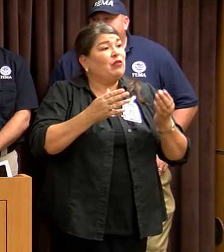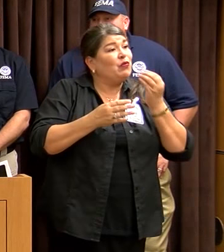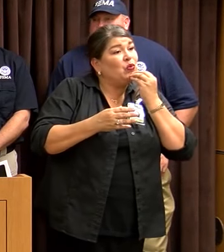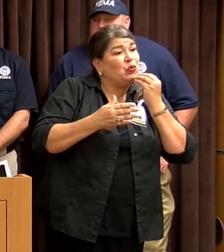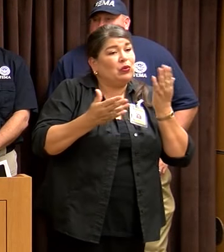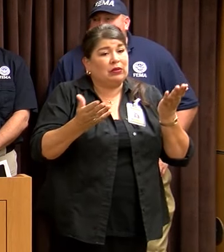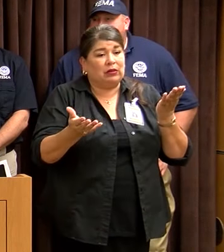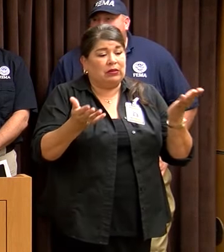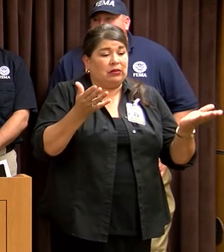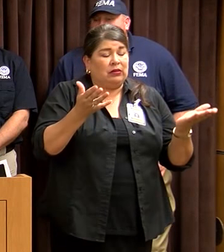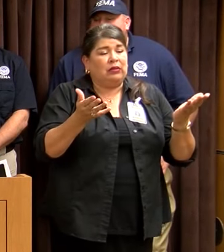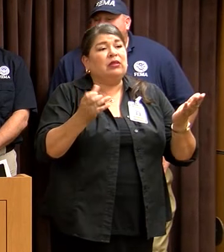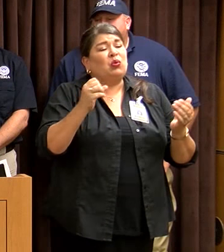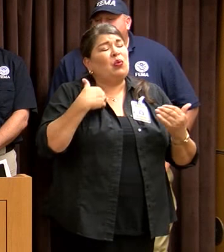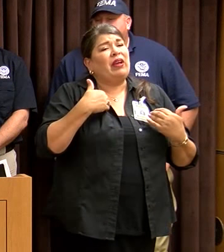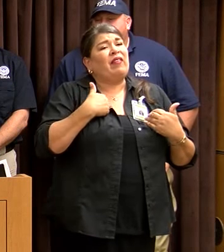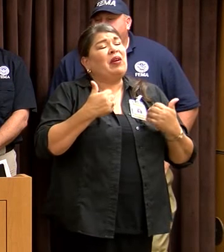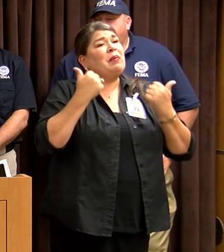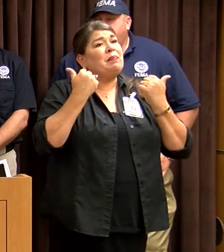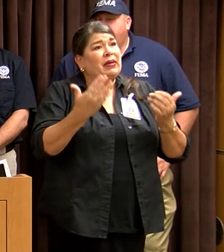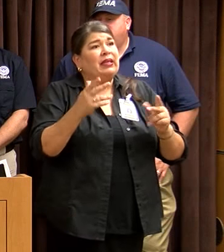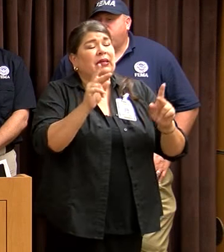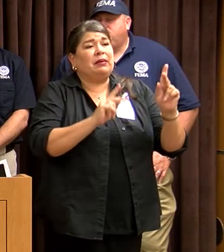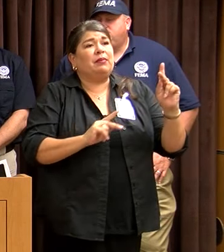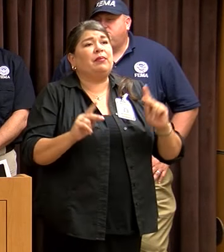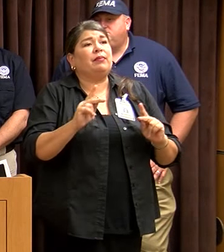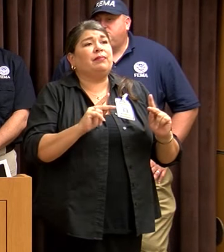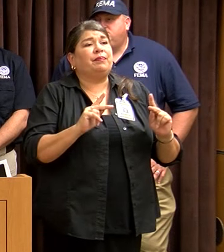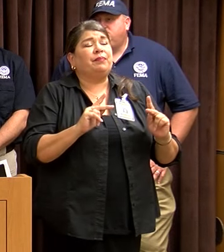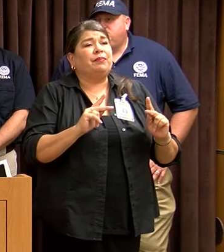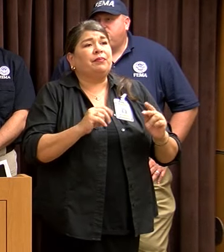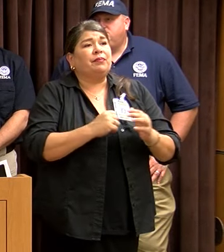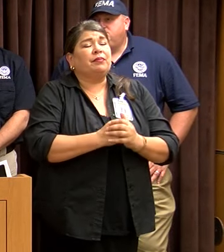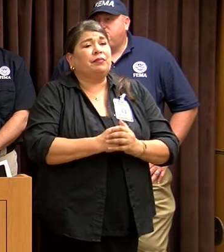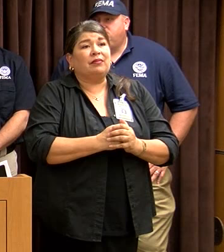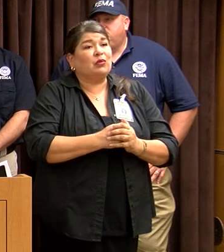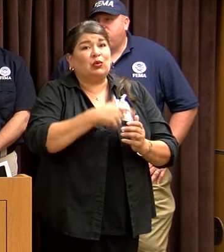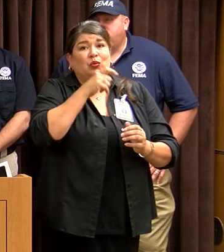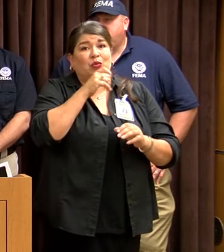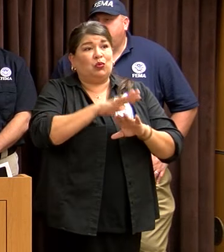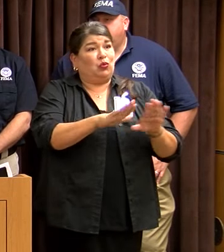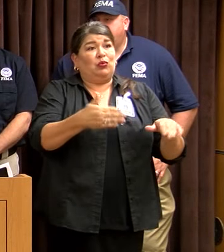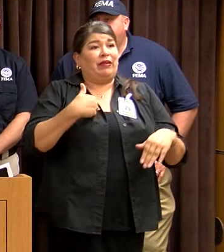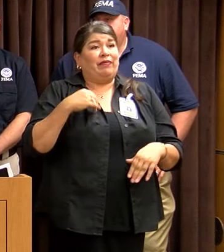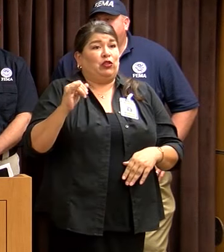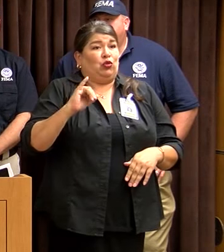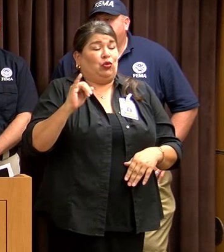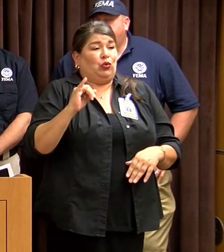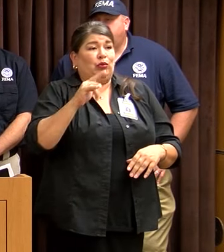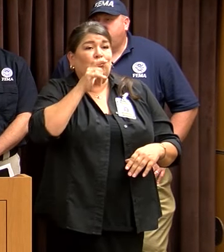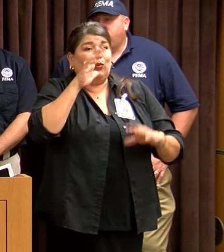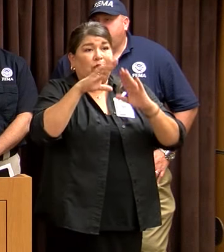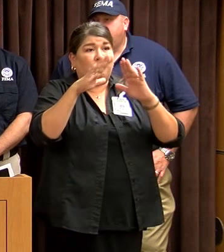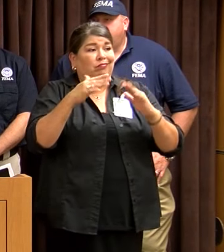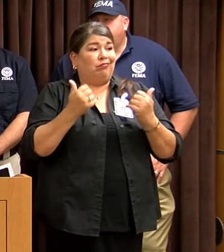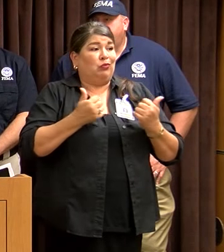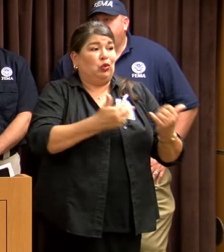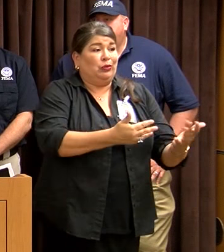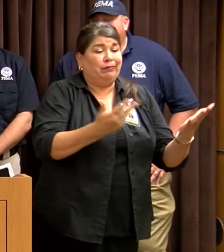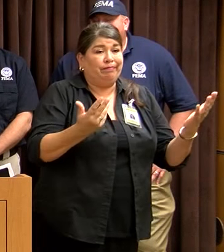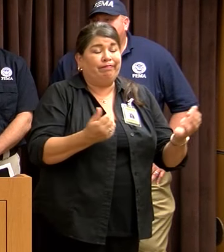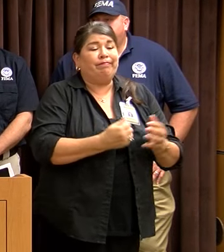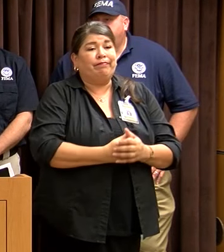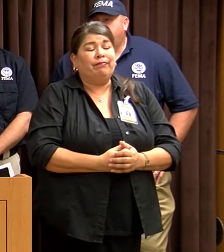food. So we have a lot of folks that don't have insurance that were burned out.